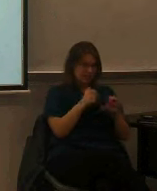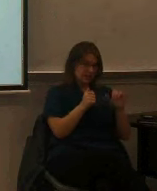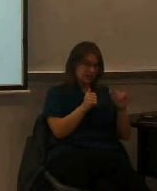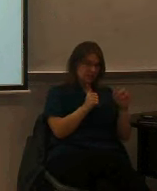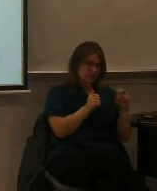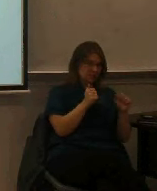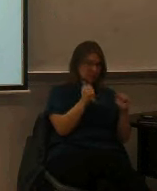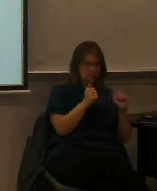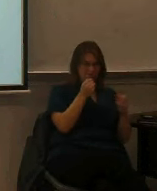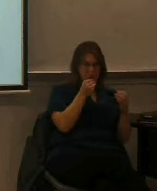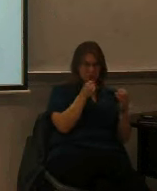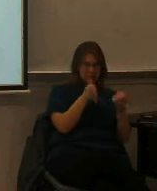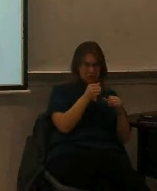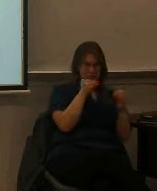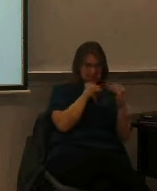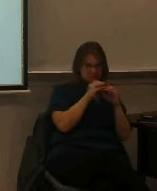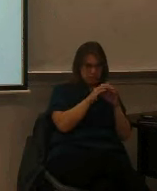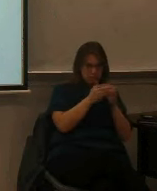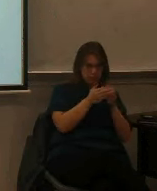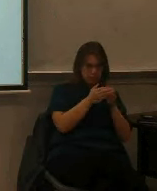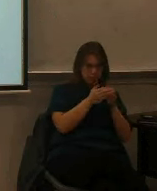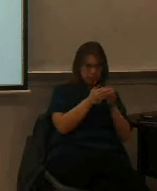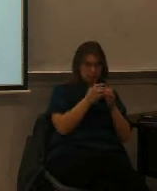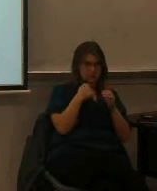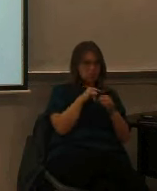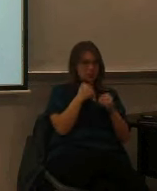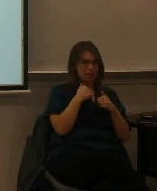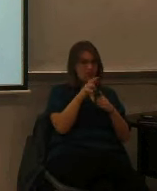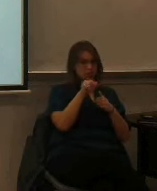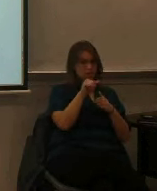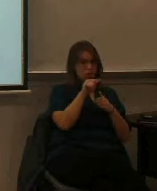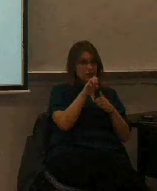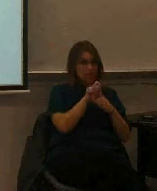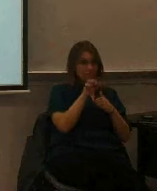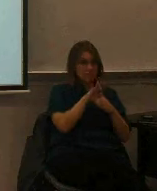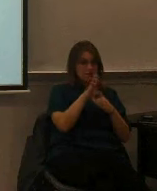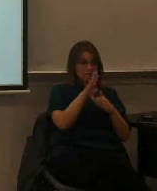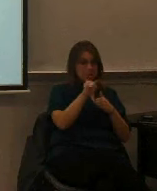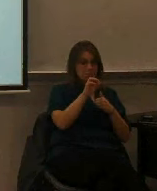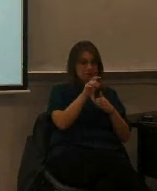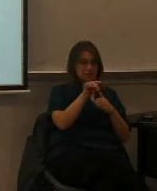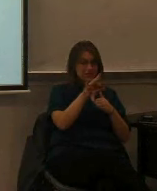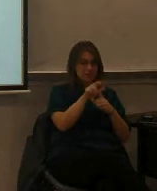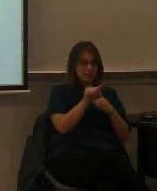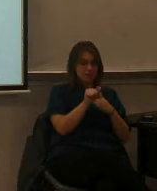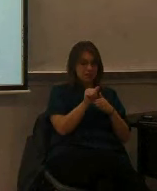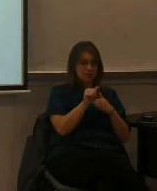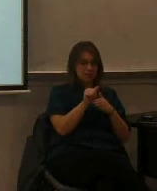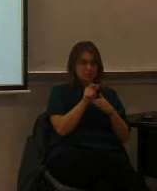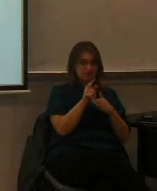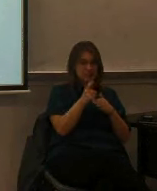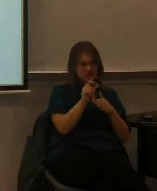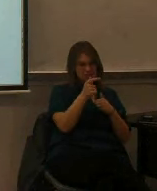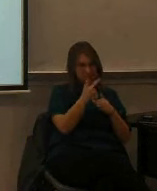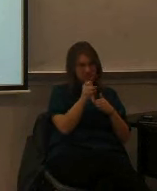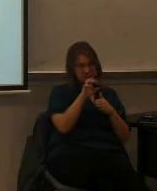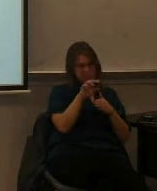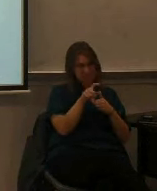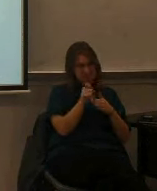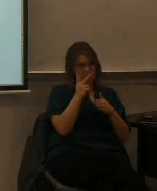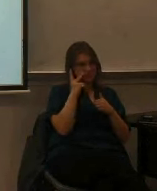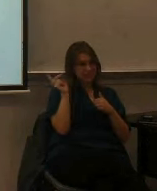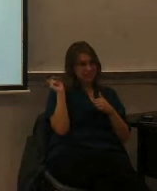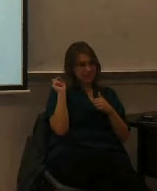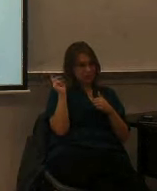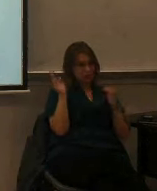in lumps. And we have the rate of bacteria, the number of bacteria ingested per time, and this is a log scale. And we see that